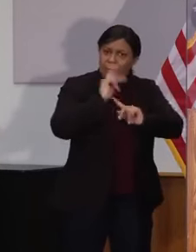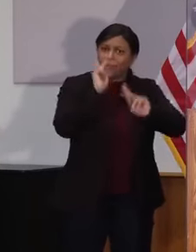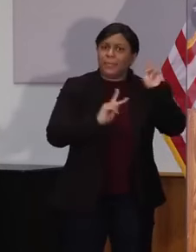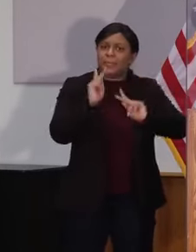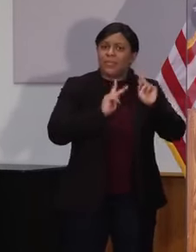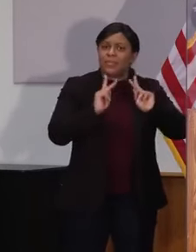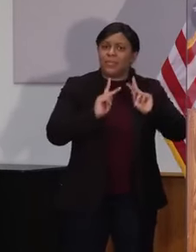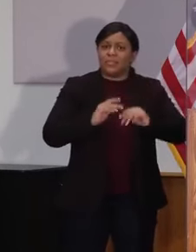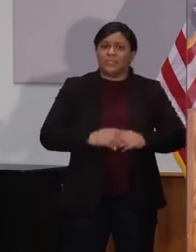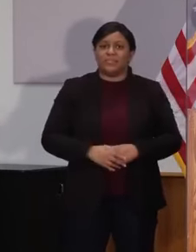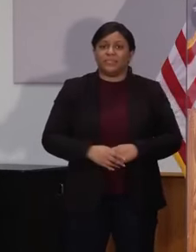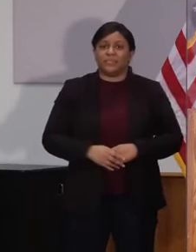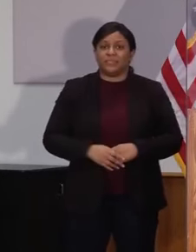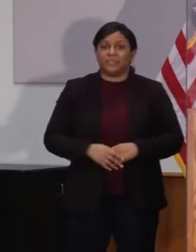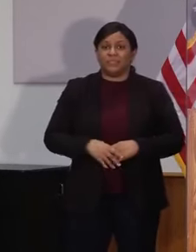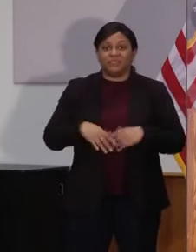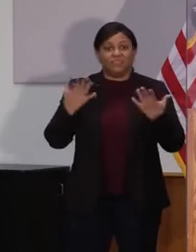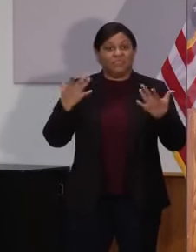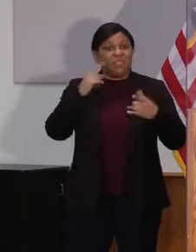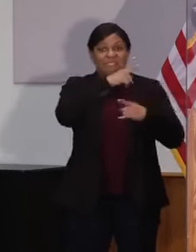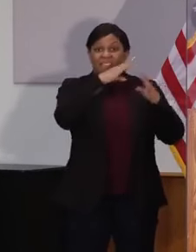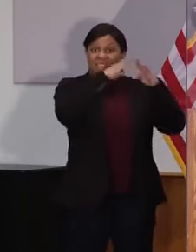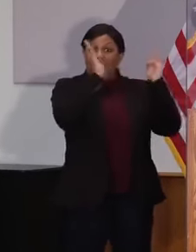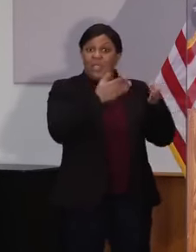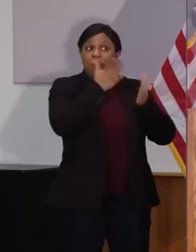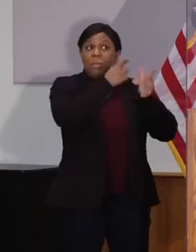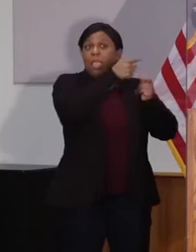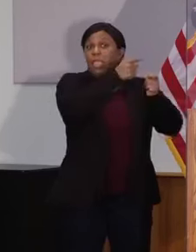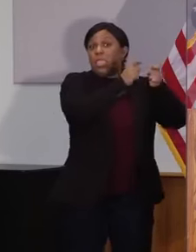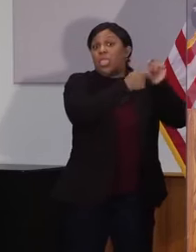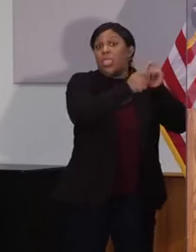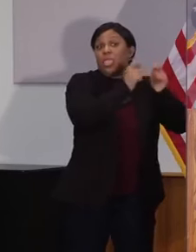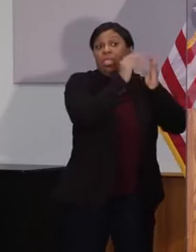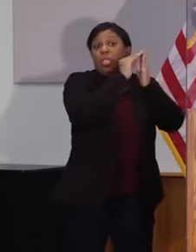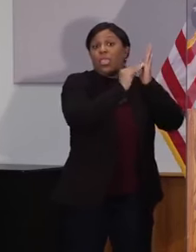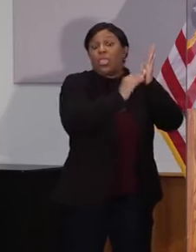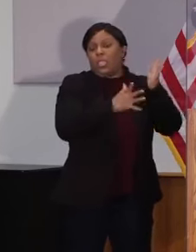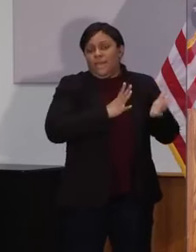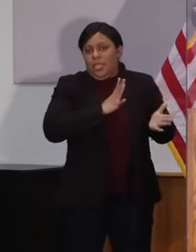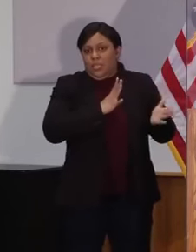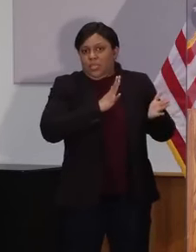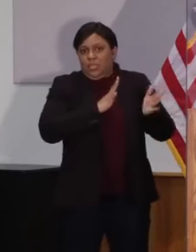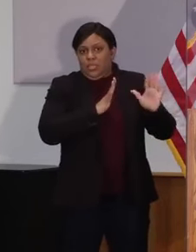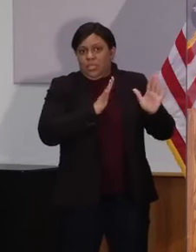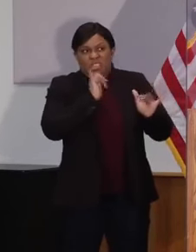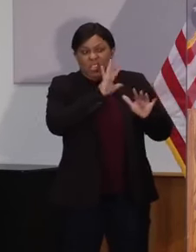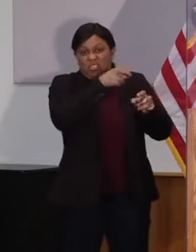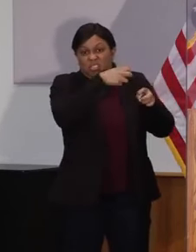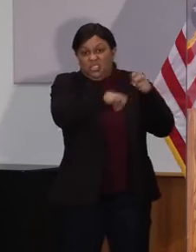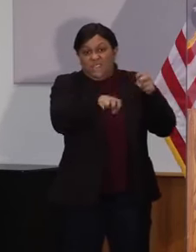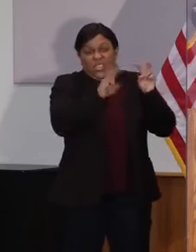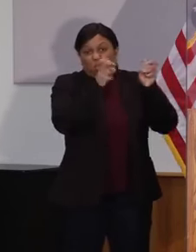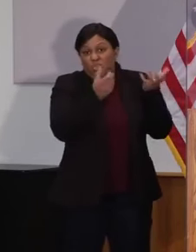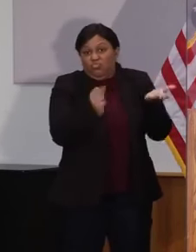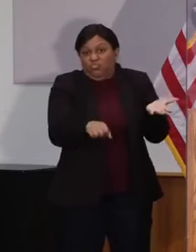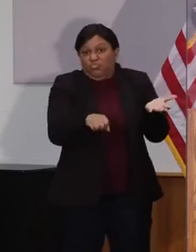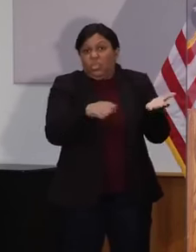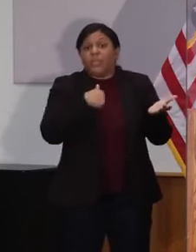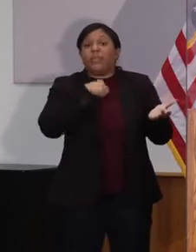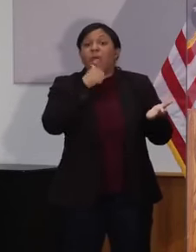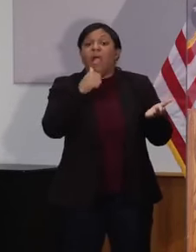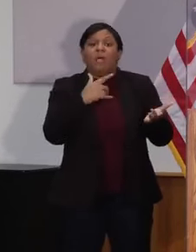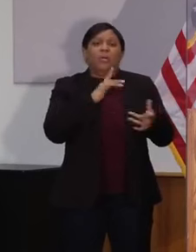your differences. The House version's going to look different. Again, this is a tough subject. We're not going to shy away from systemic racism. We're not going to